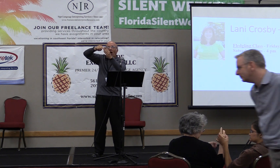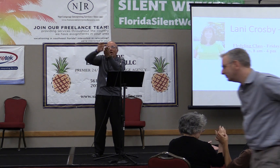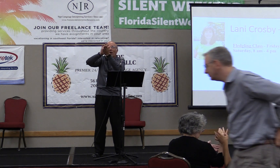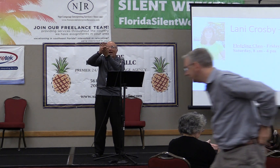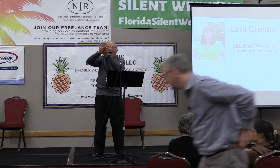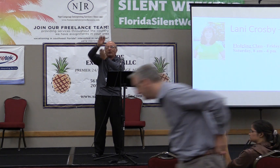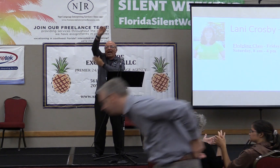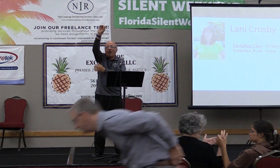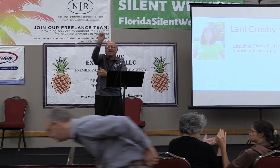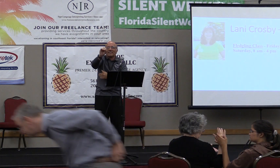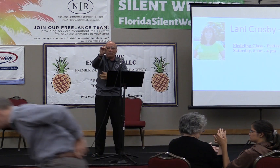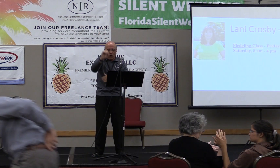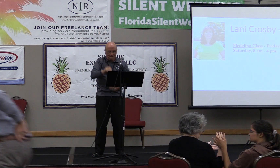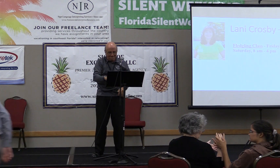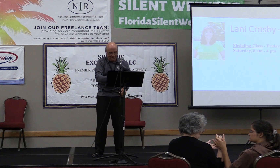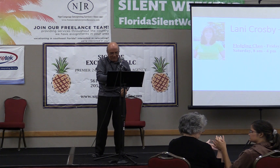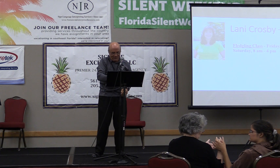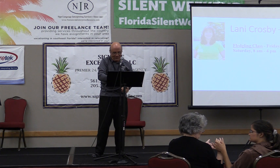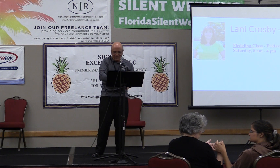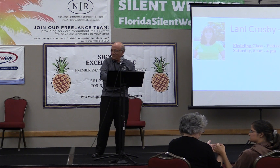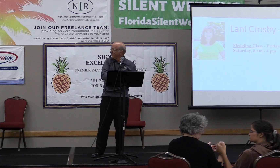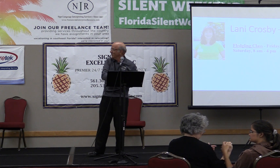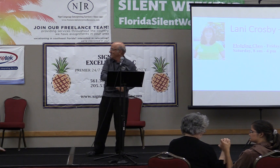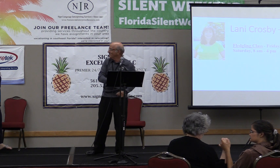And God will count down to 0.